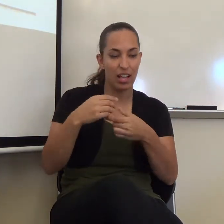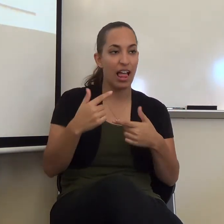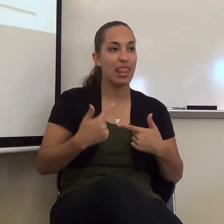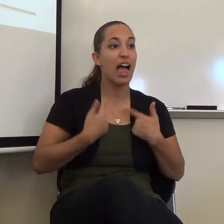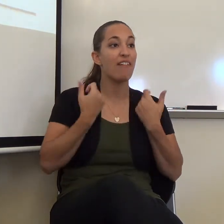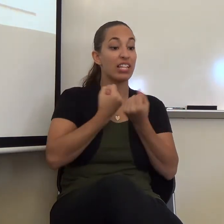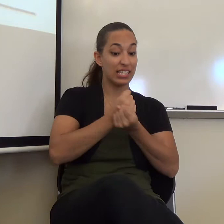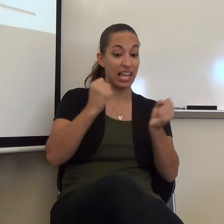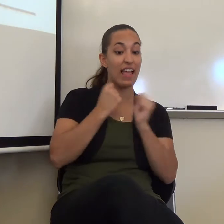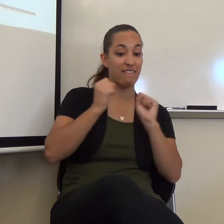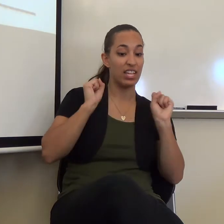also what else?